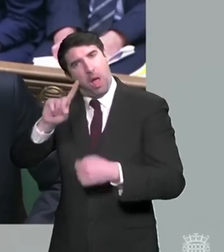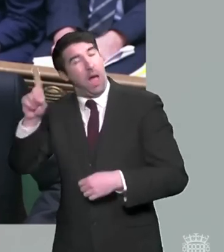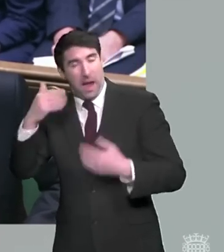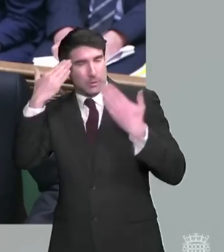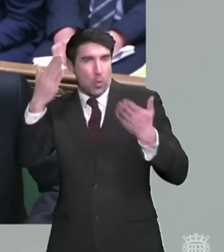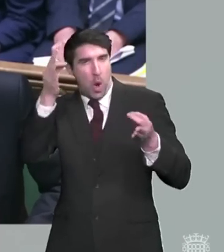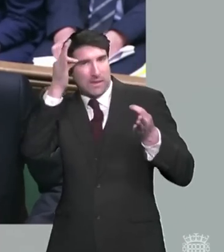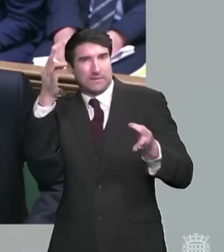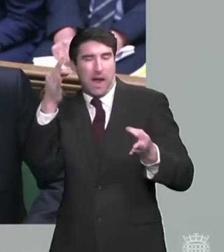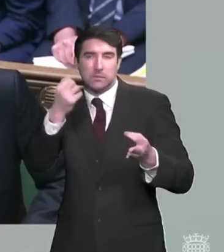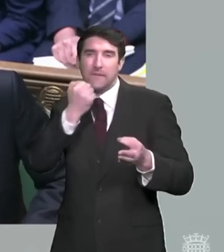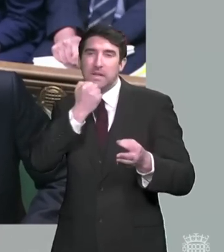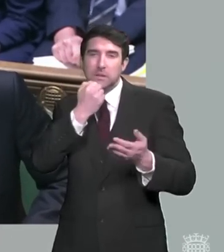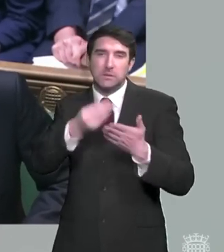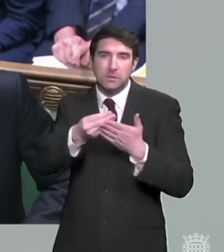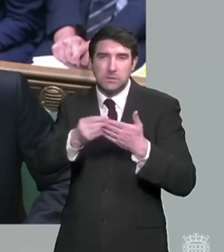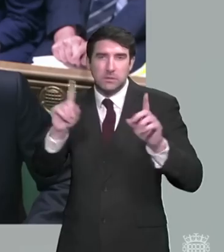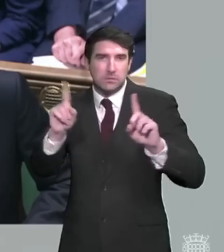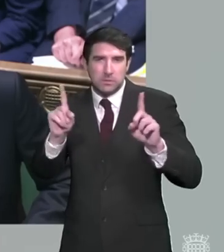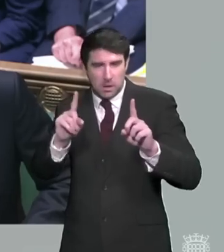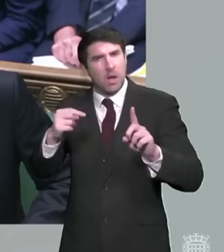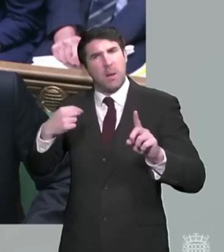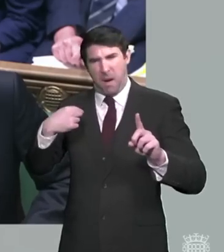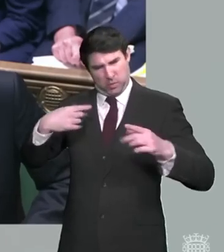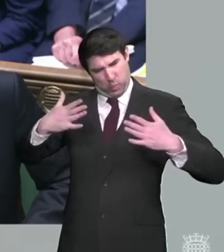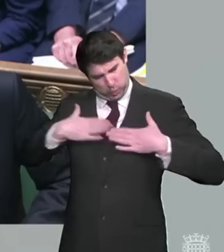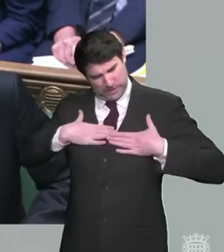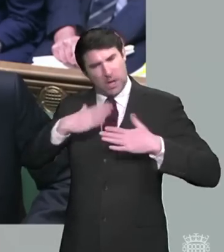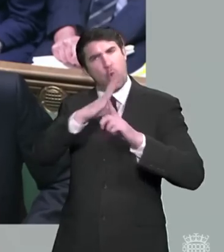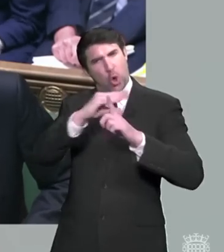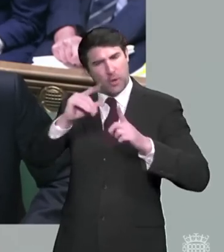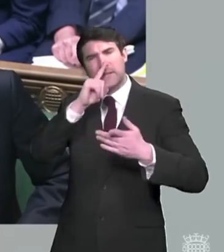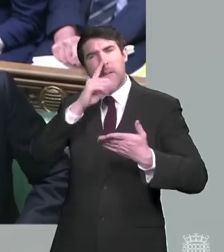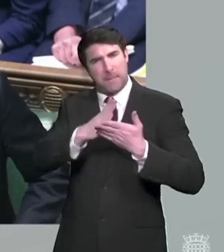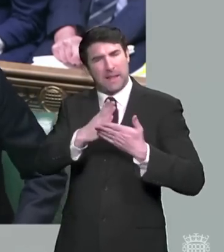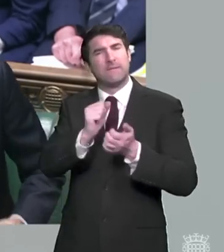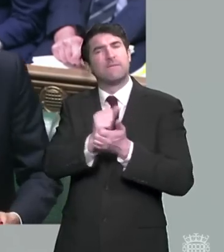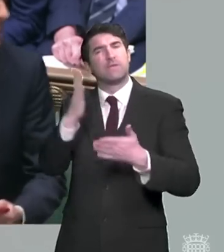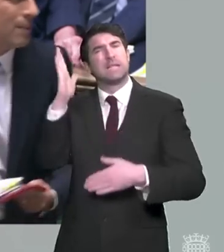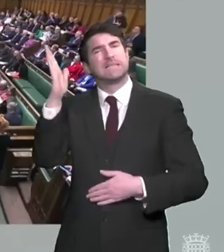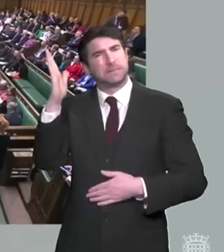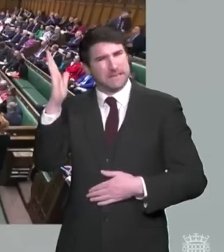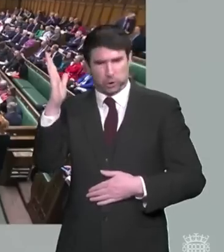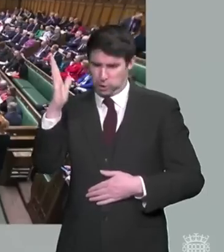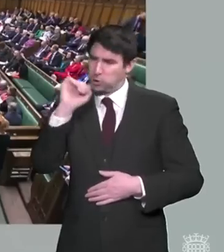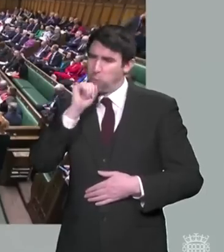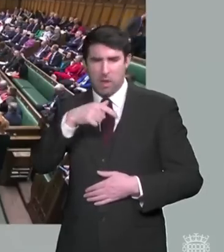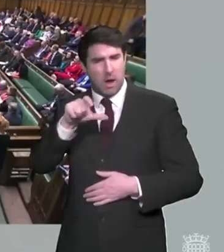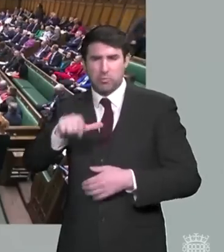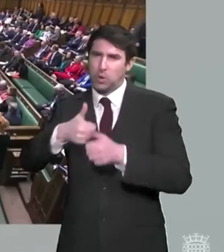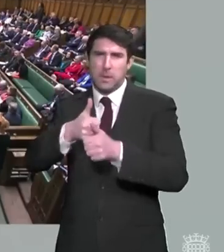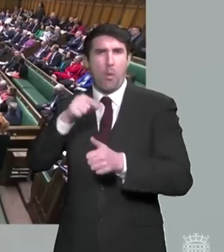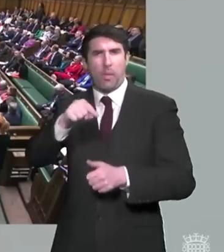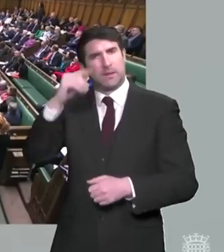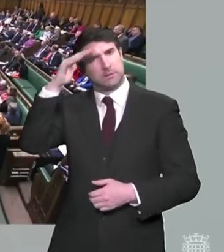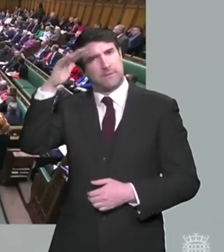I on this side of the House believe very strongly in free speech and will make sure that we continue to protect it wherever we can. Bring it forward.